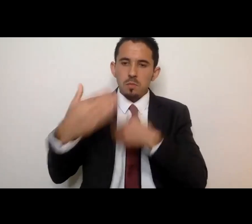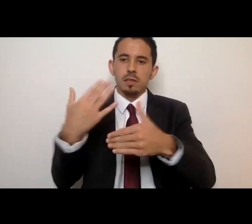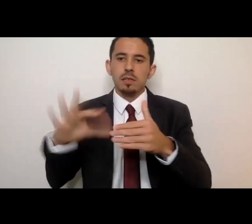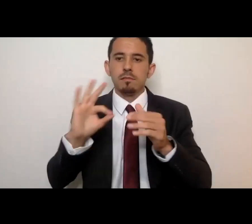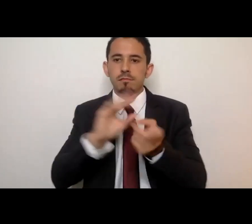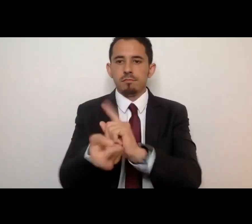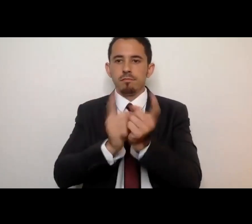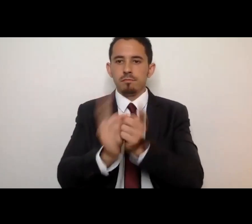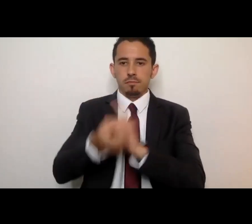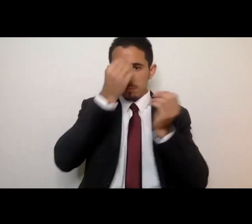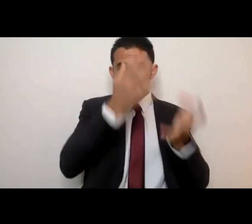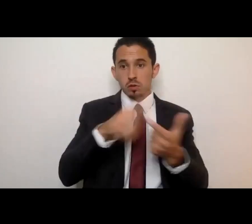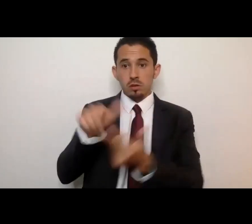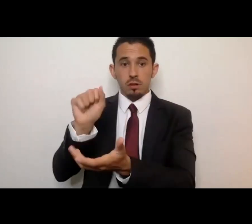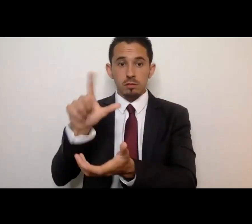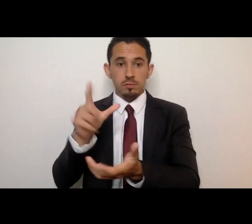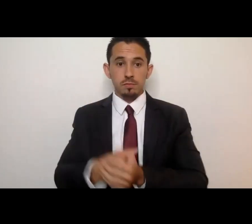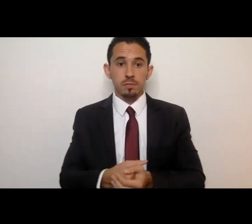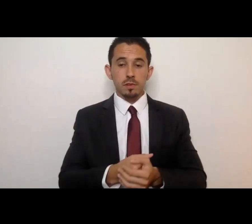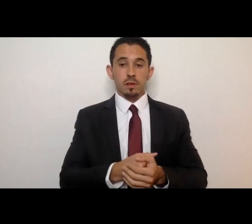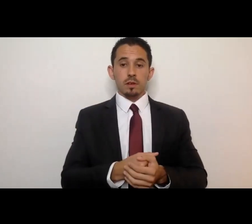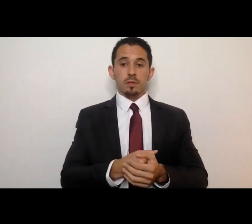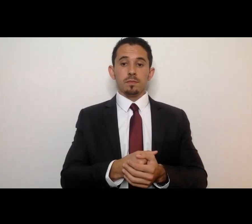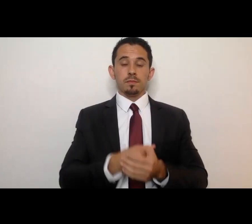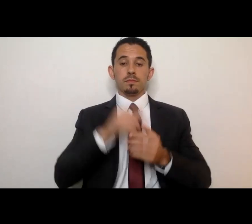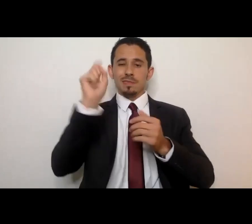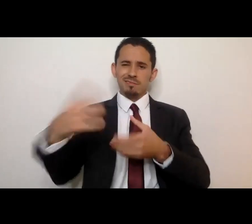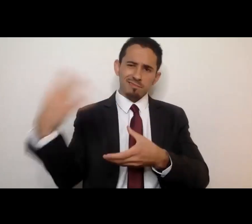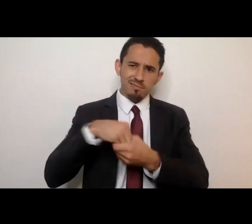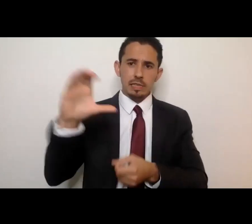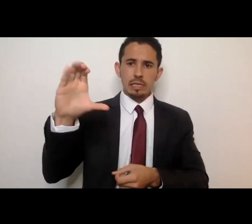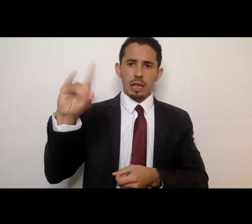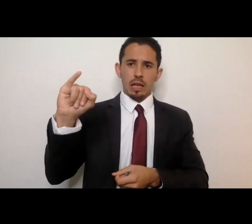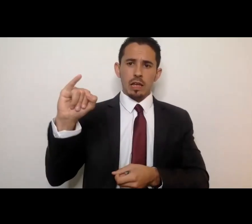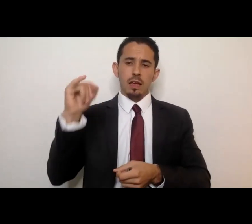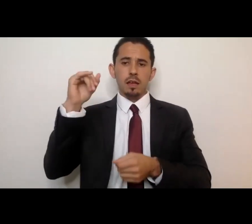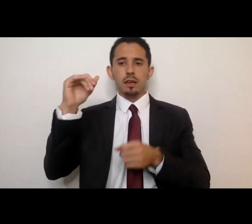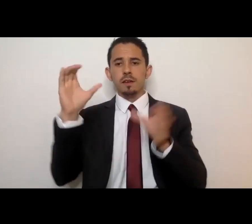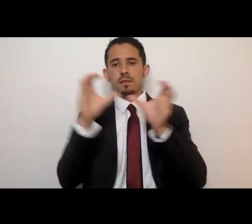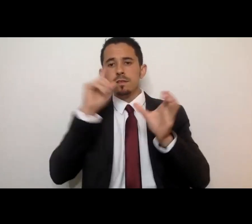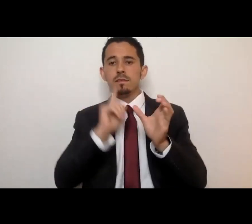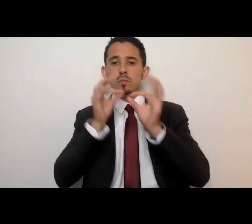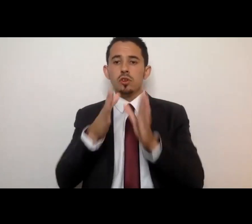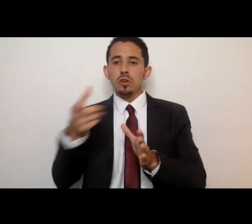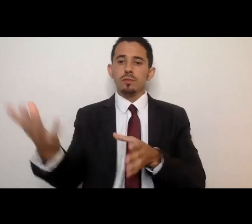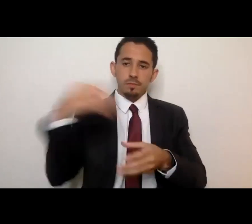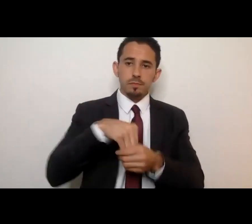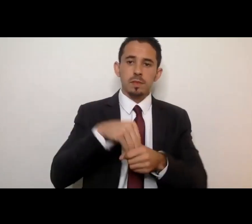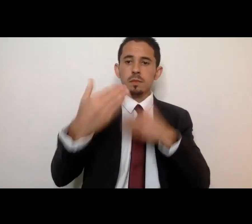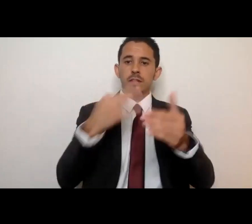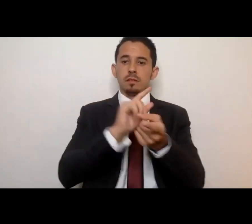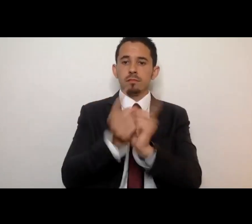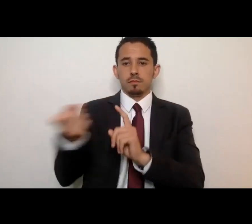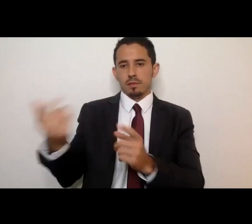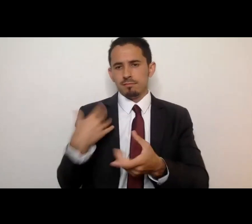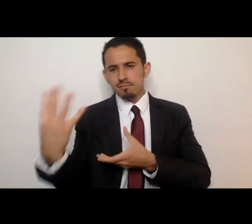these things, and make sure that's included if there is information that would be translated into American Sign Language. Certified deaf